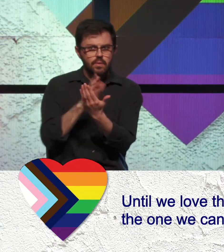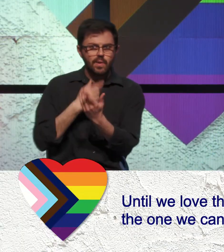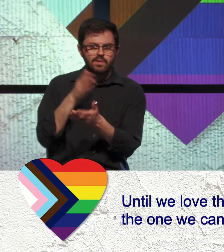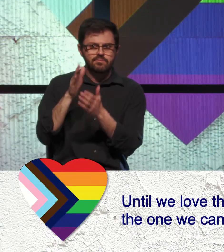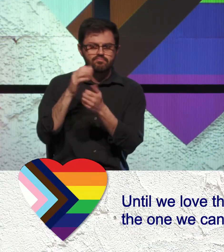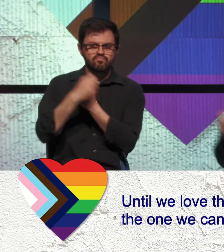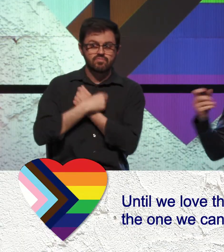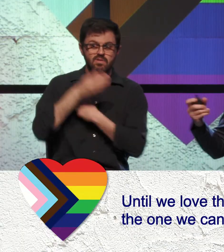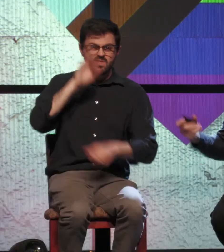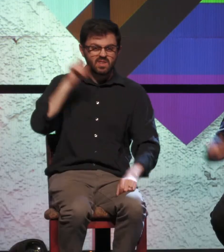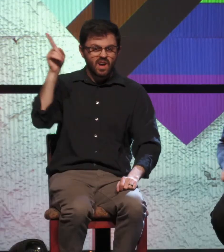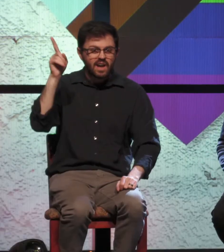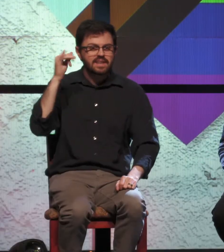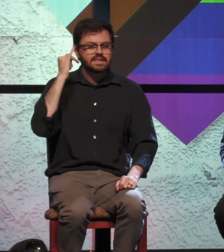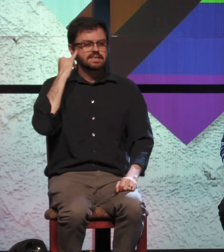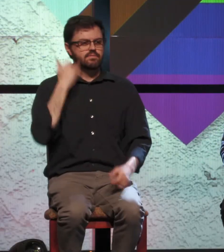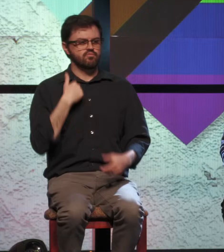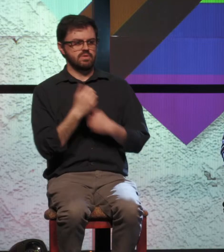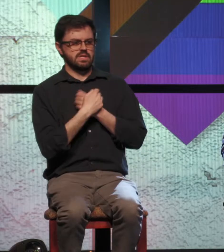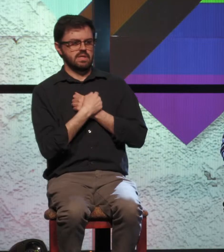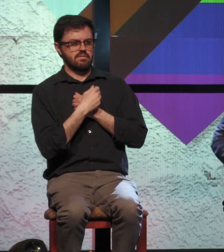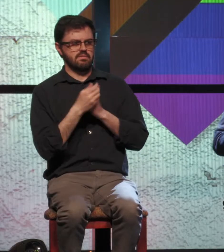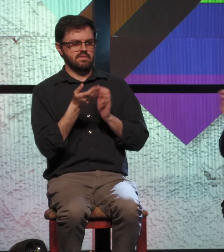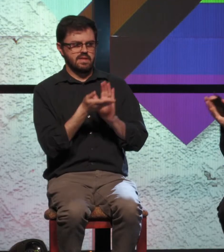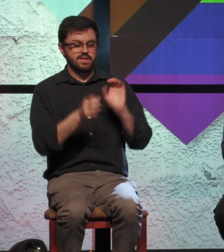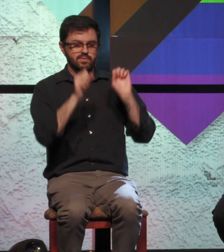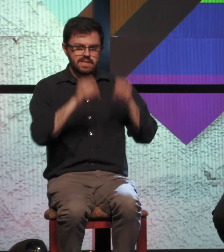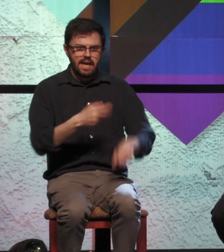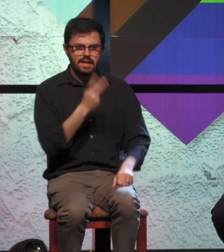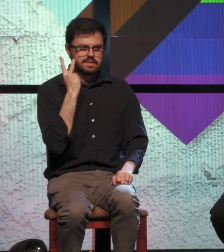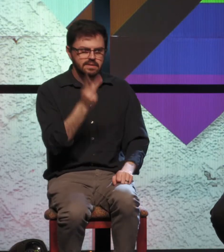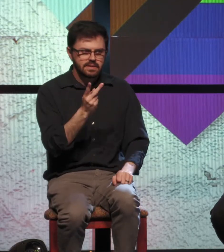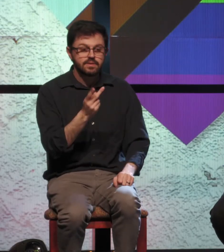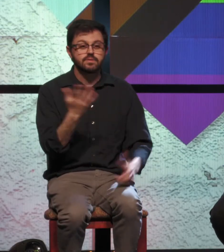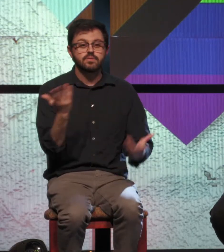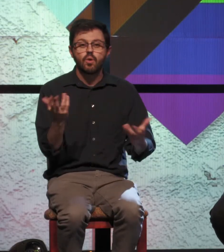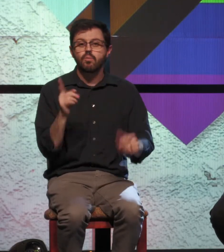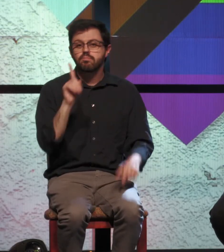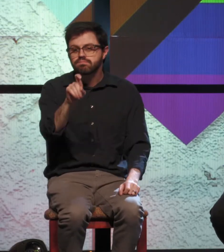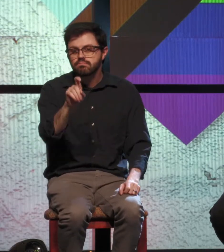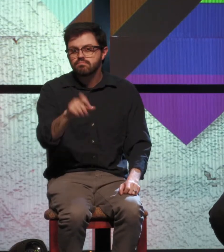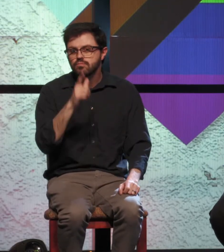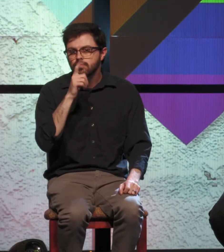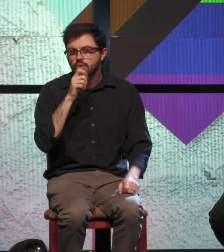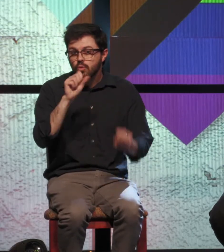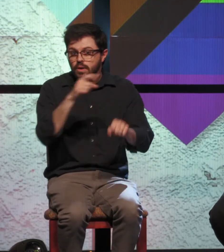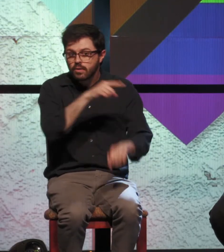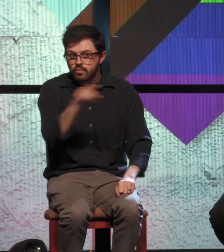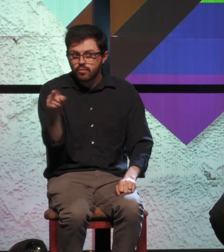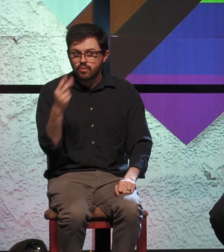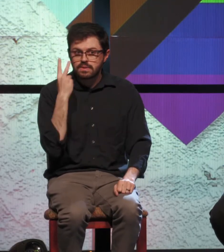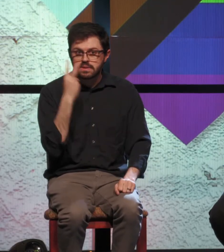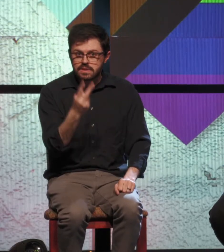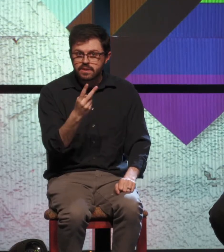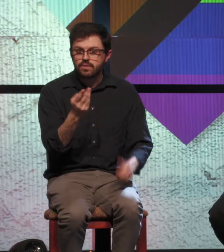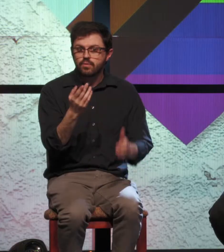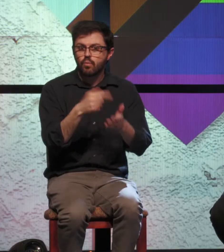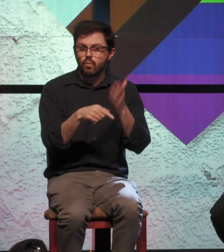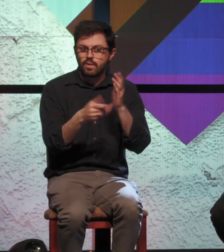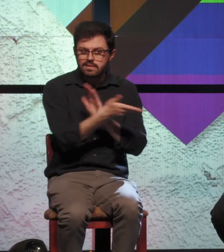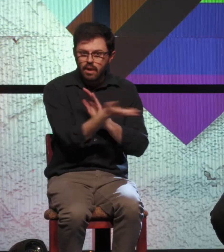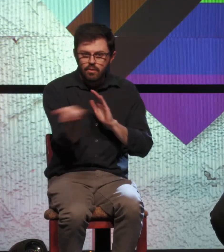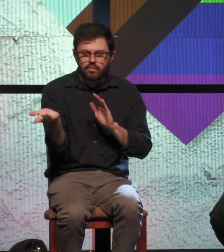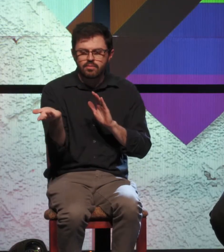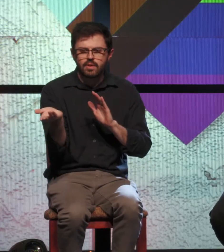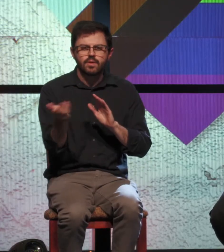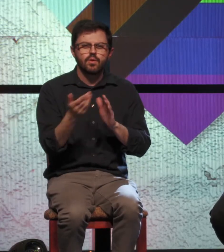see. And so who can you see? What can you see? What can you care for? What